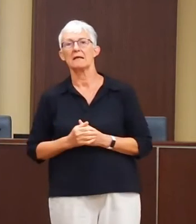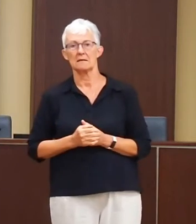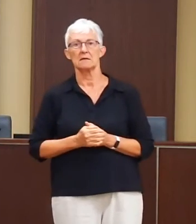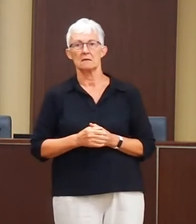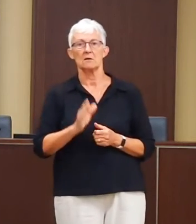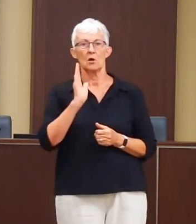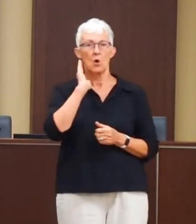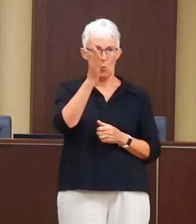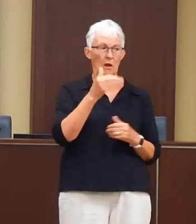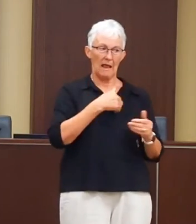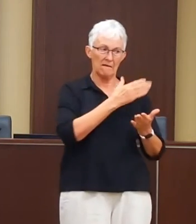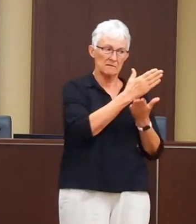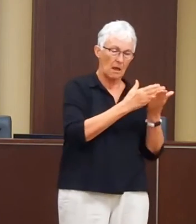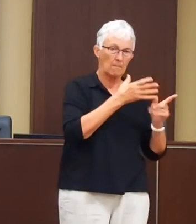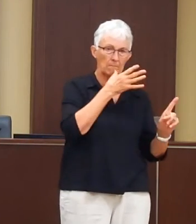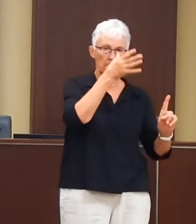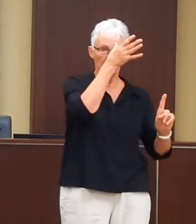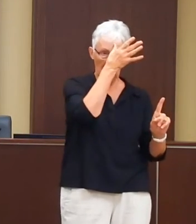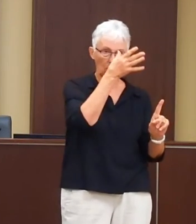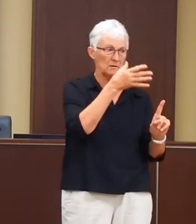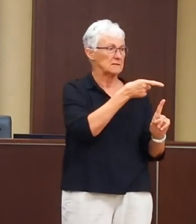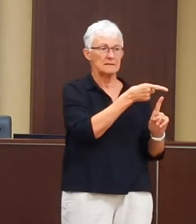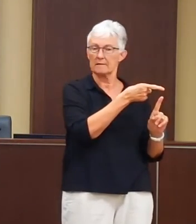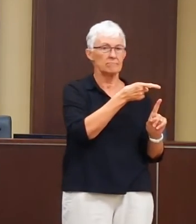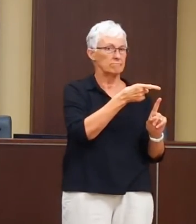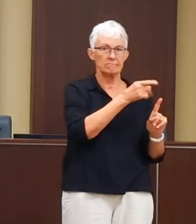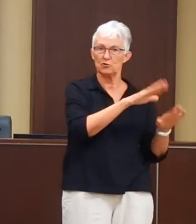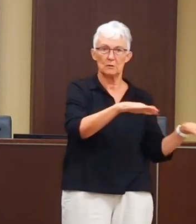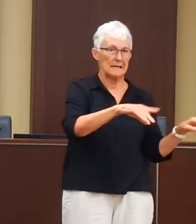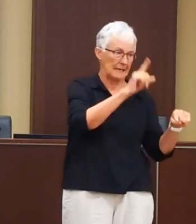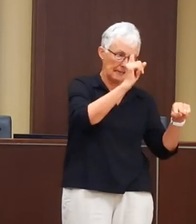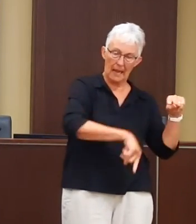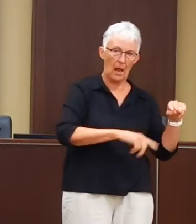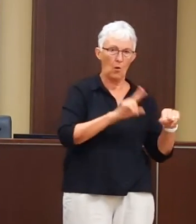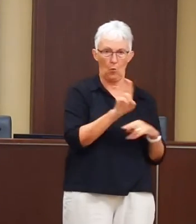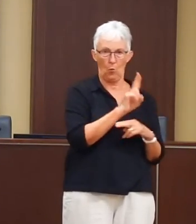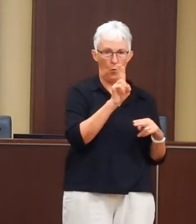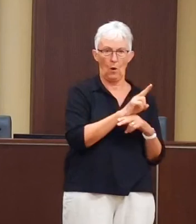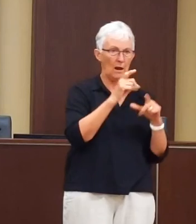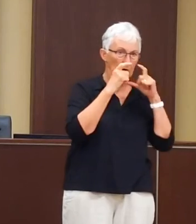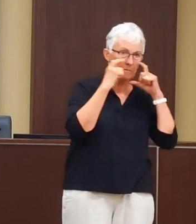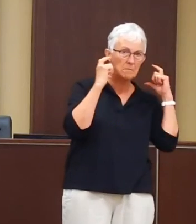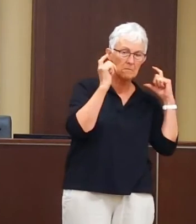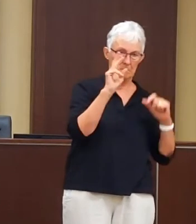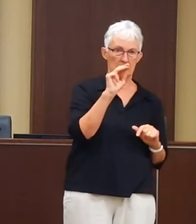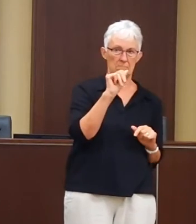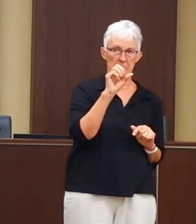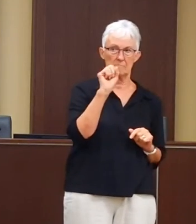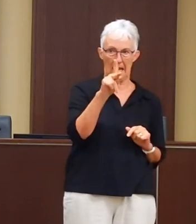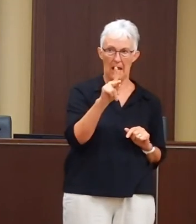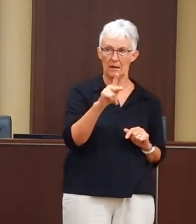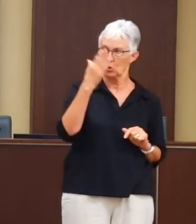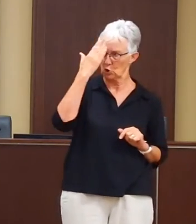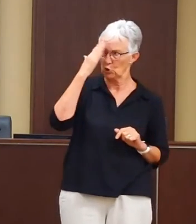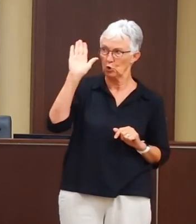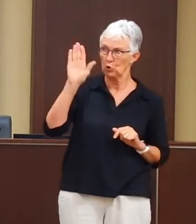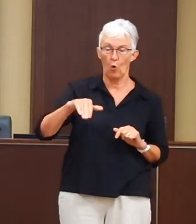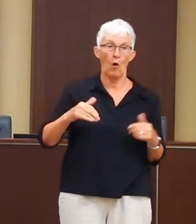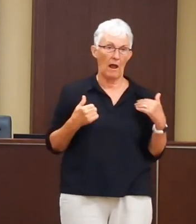mask exemptions and have to go through a process to be able to do that. We're well aware that there might be higher